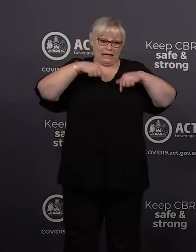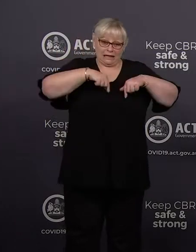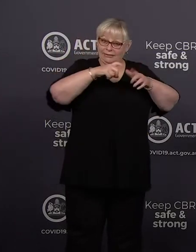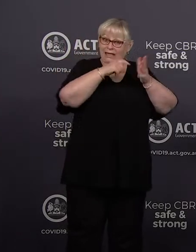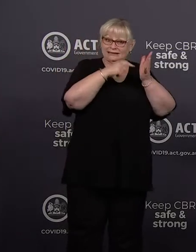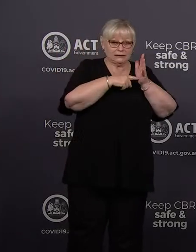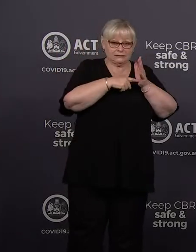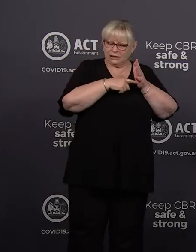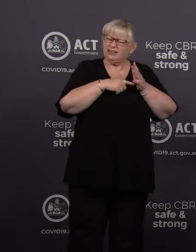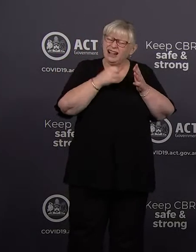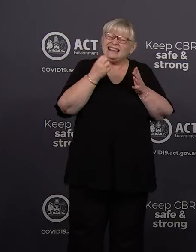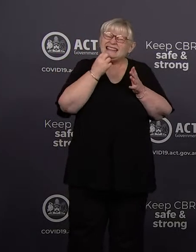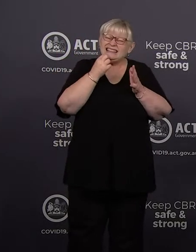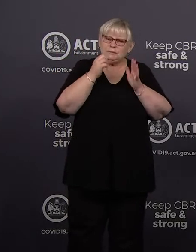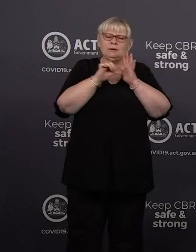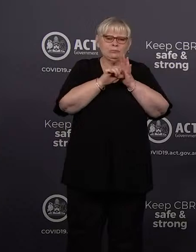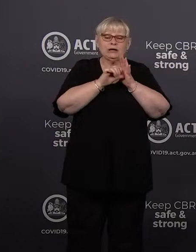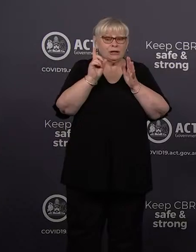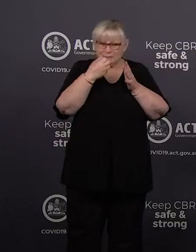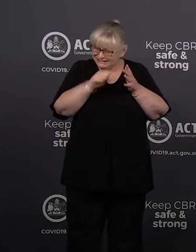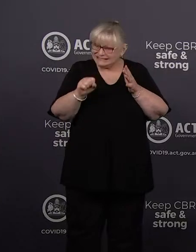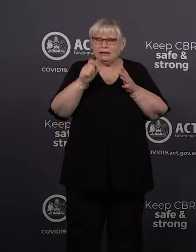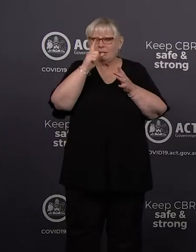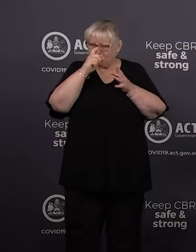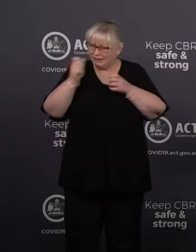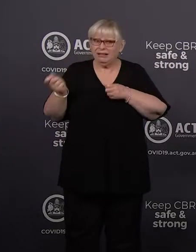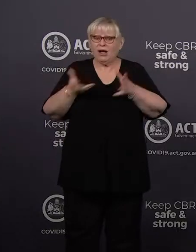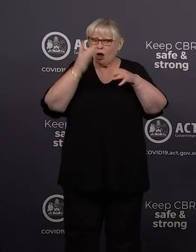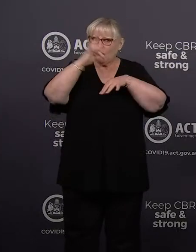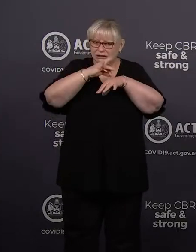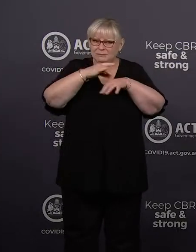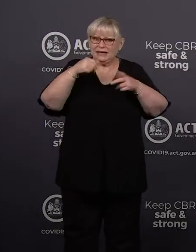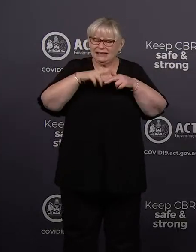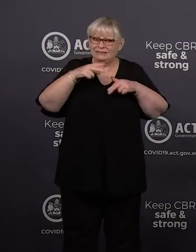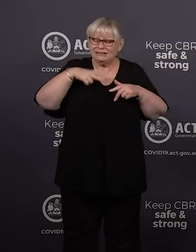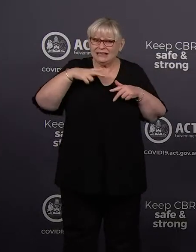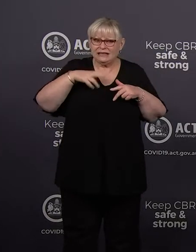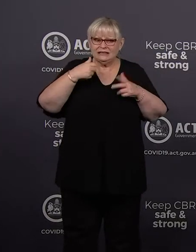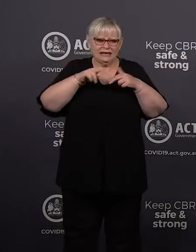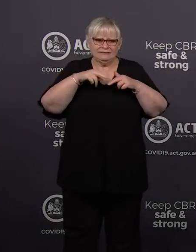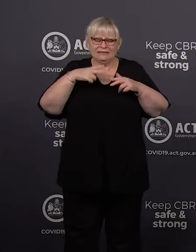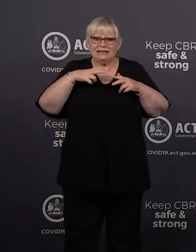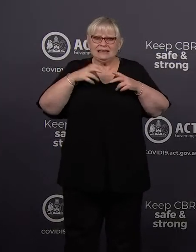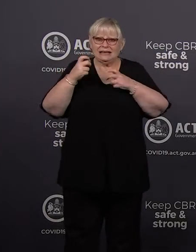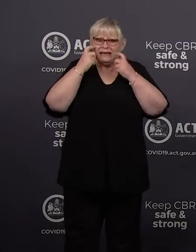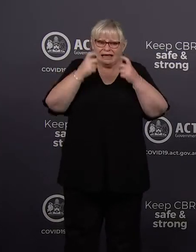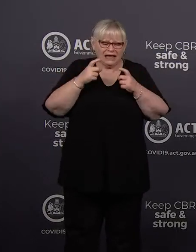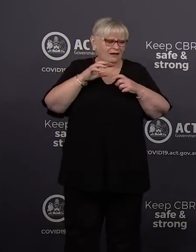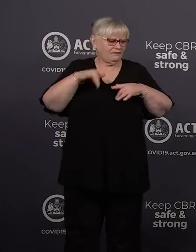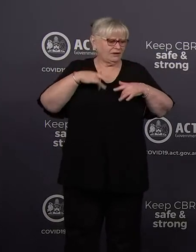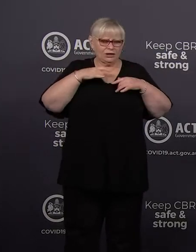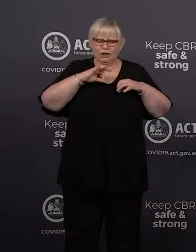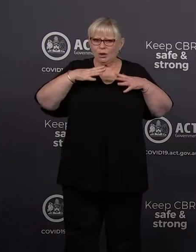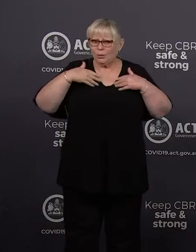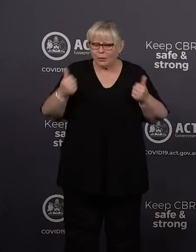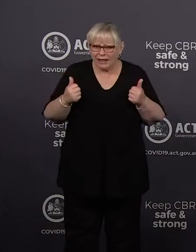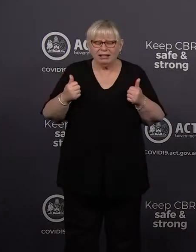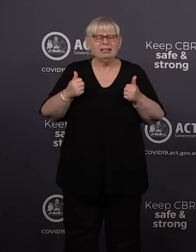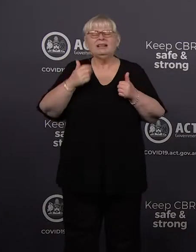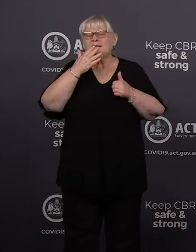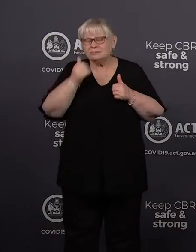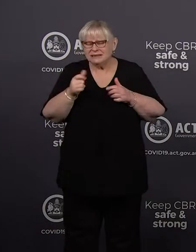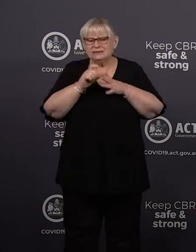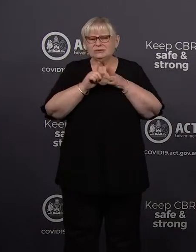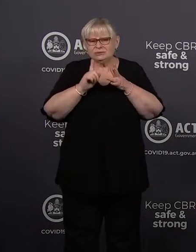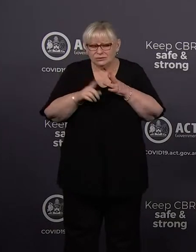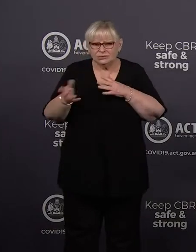that people cannot go to hospital, cannot seek care. It's really important that if you are unwell and you need to seek care, please